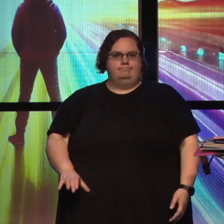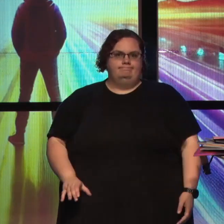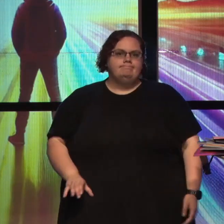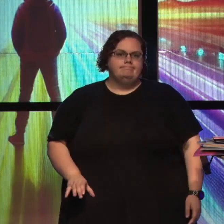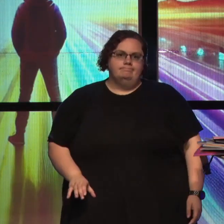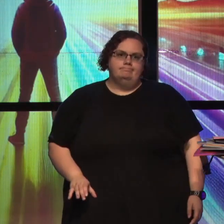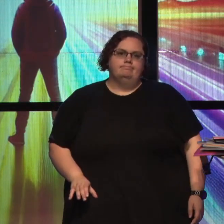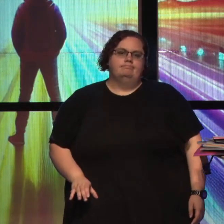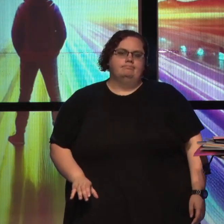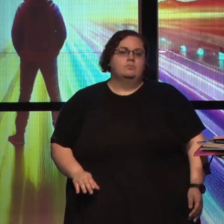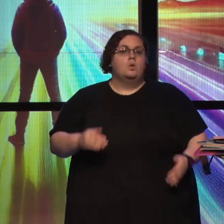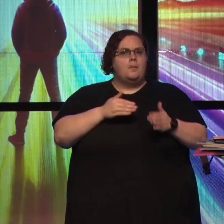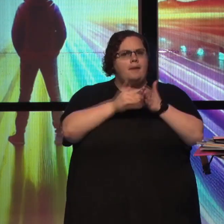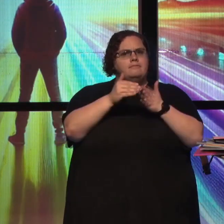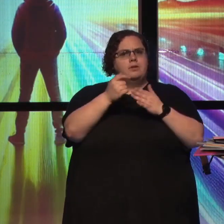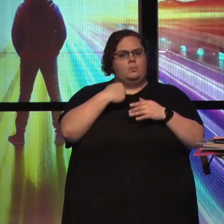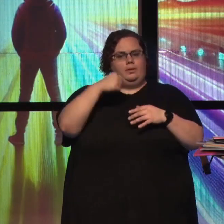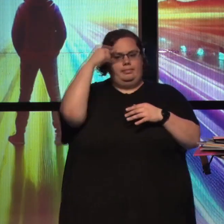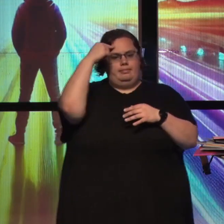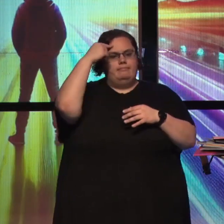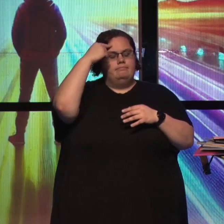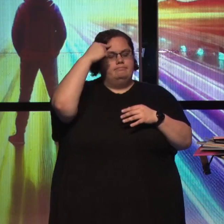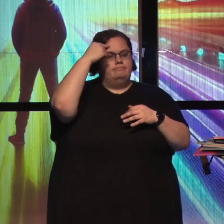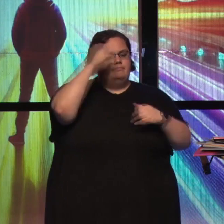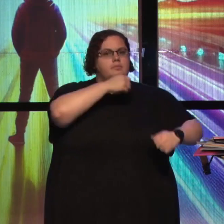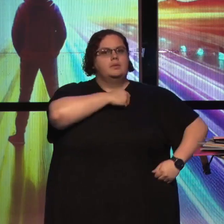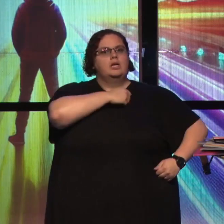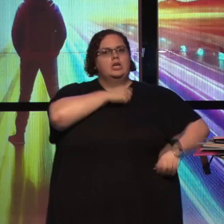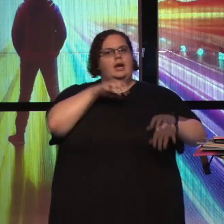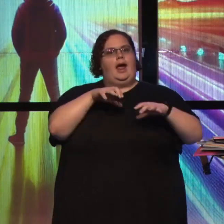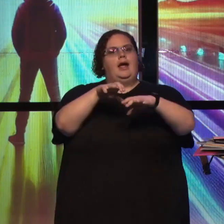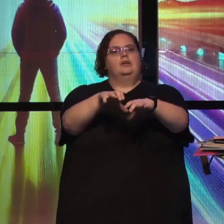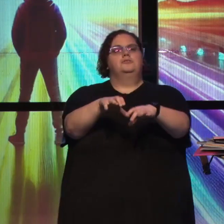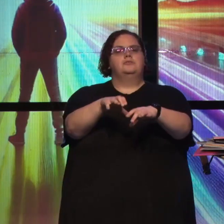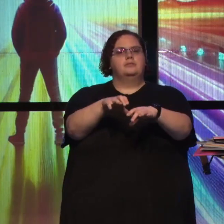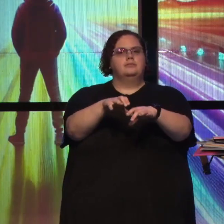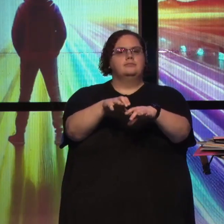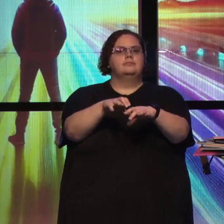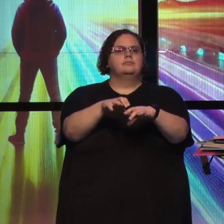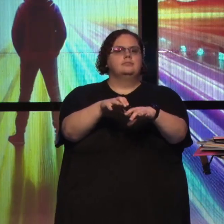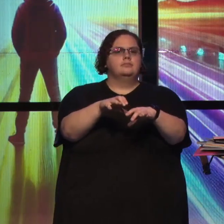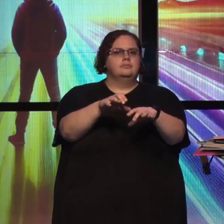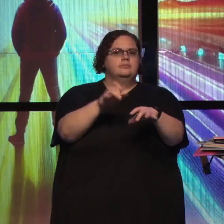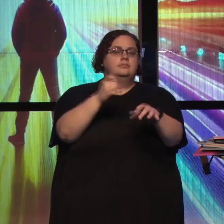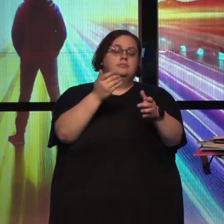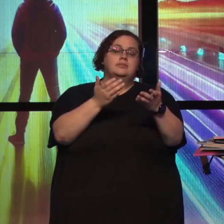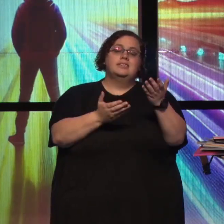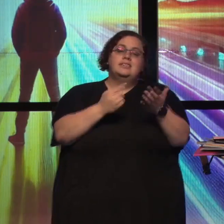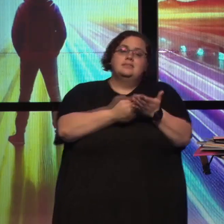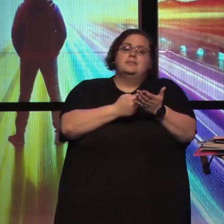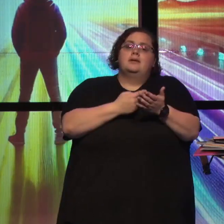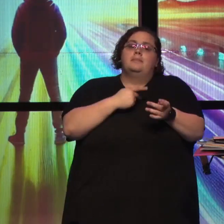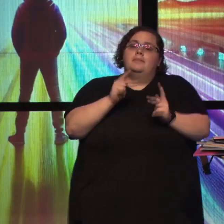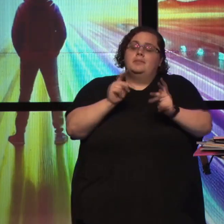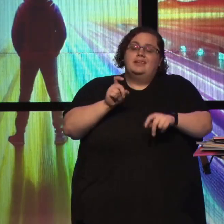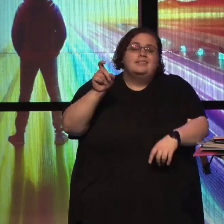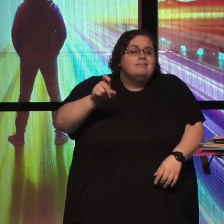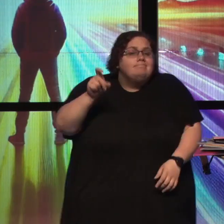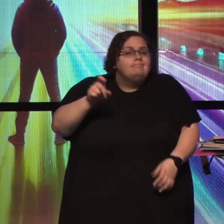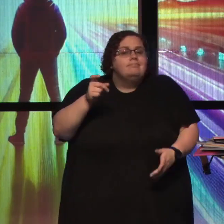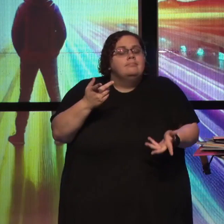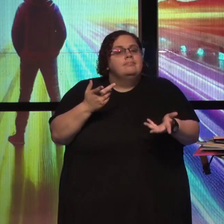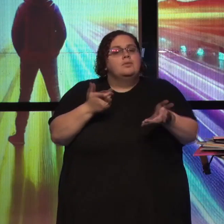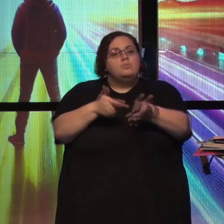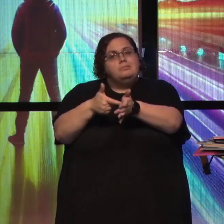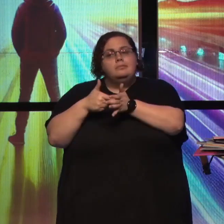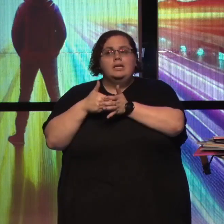So perhaps we ought to think about military action as at times, I get it, some people think it's necessary.